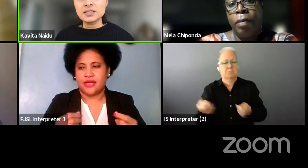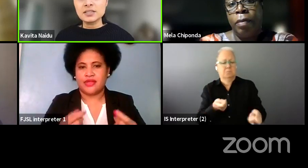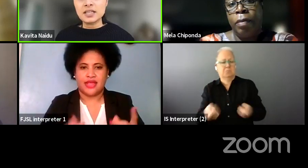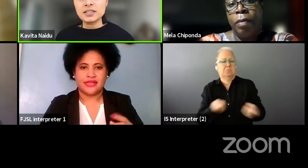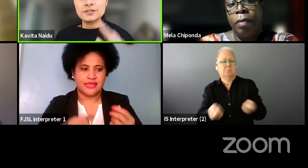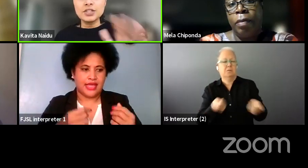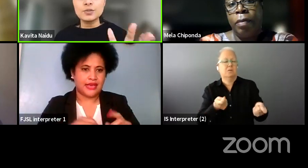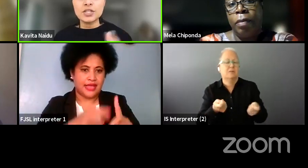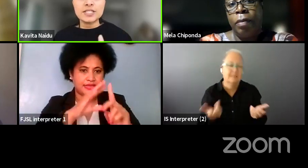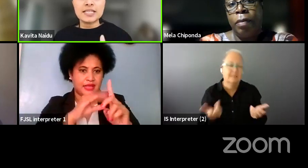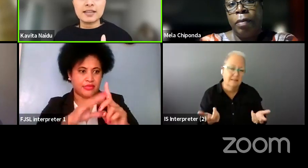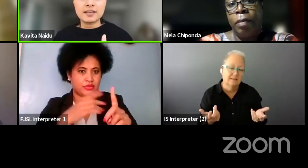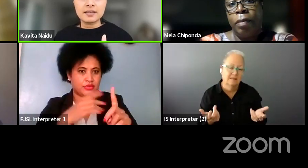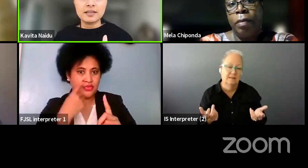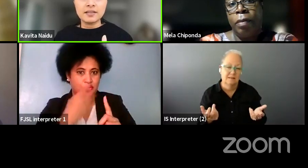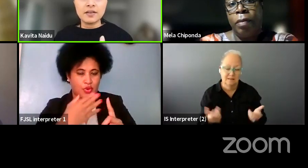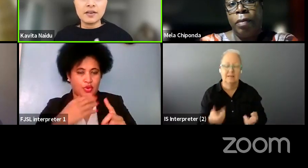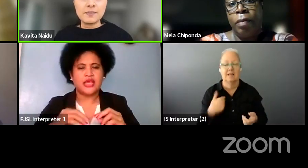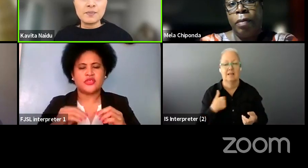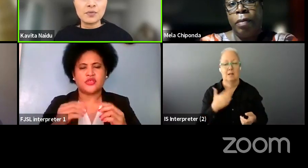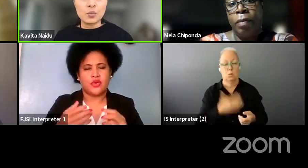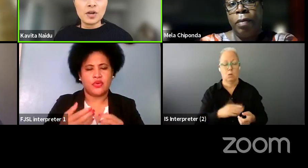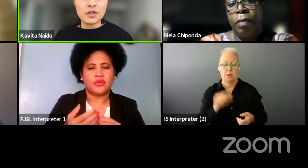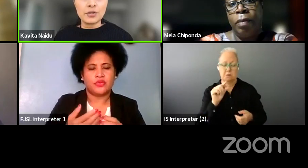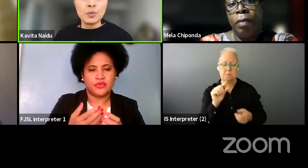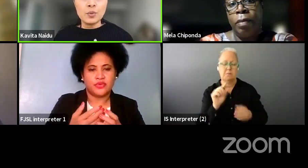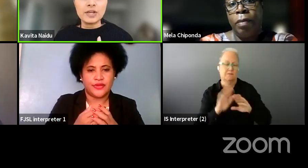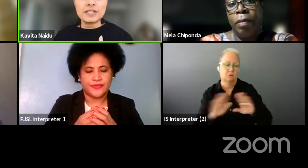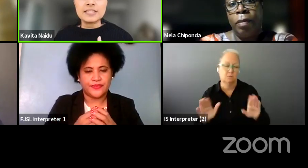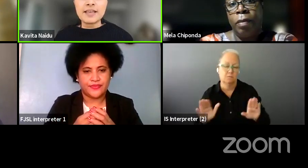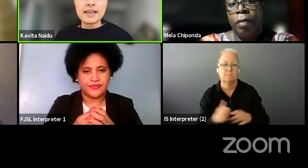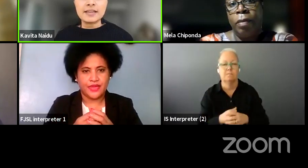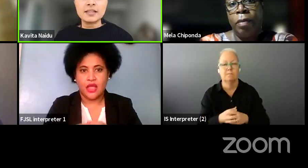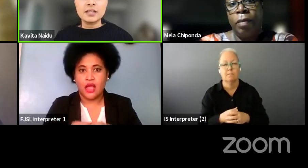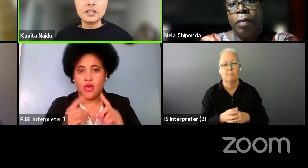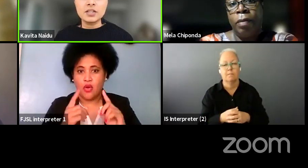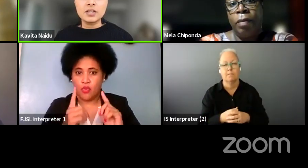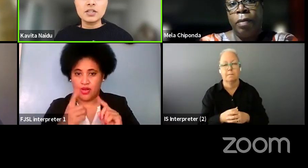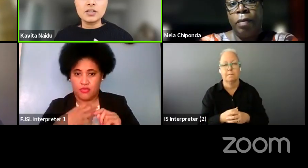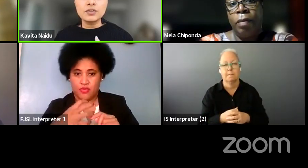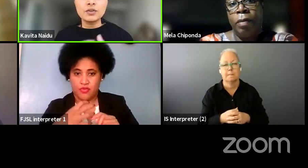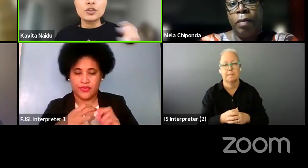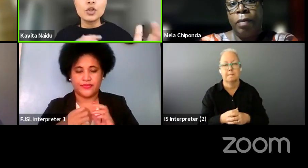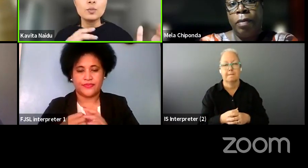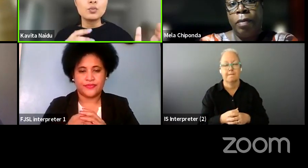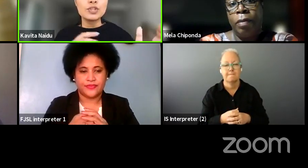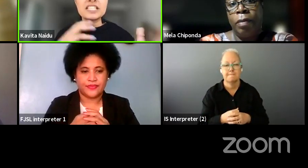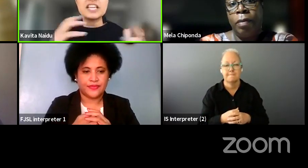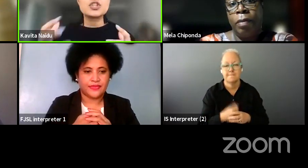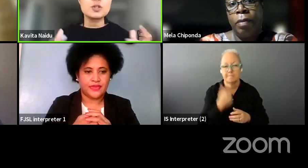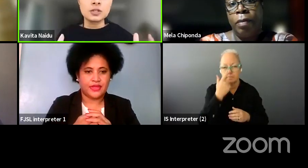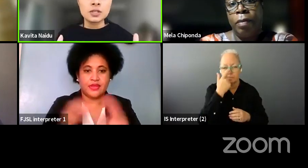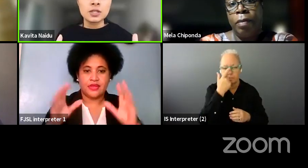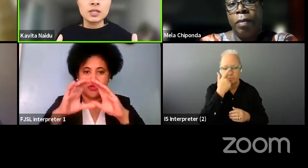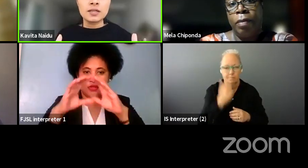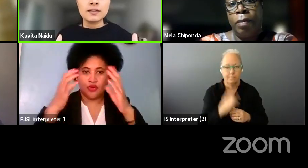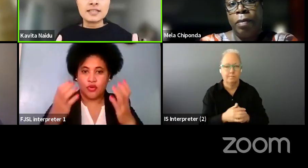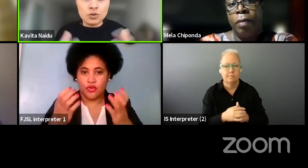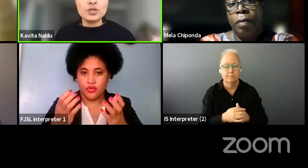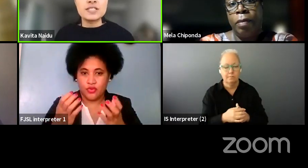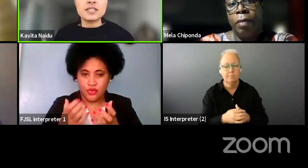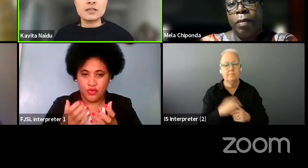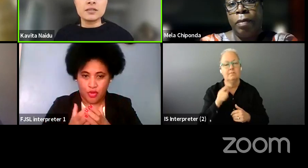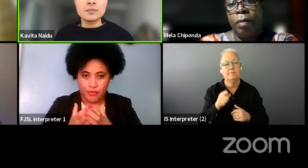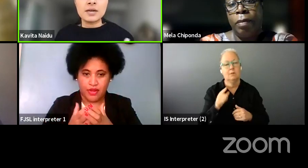And I'll finish by just saying one other point. It's that, you know, the global recession